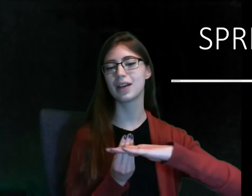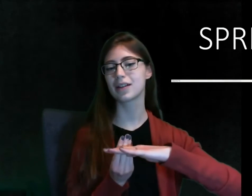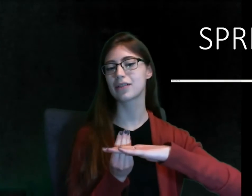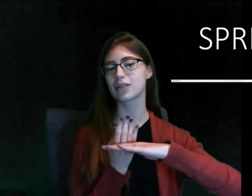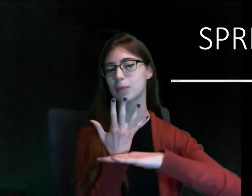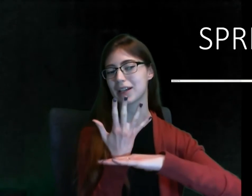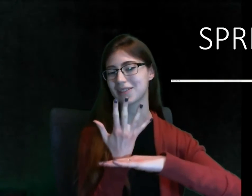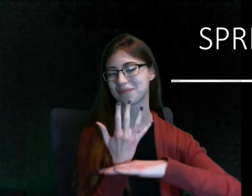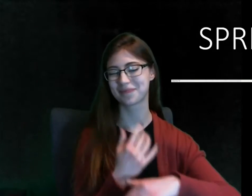Spring.